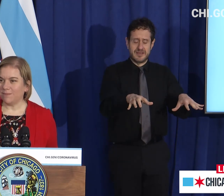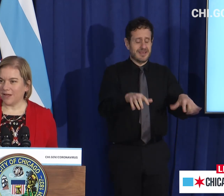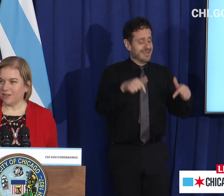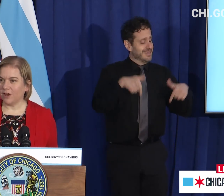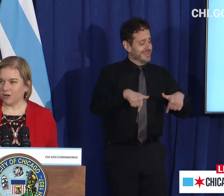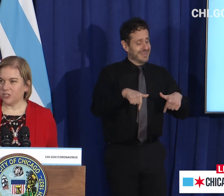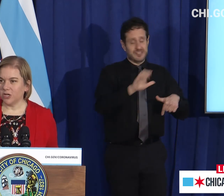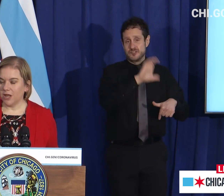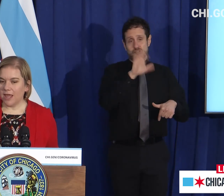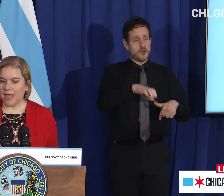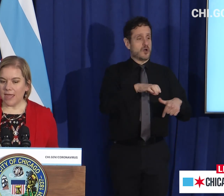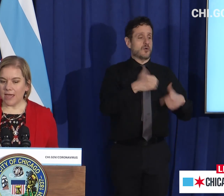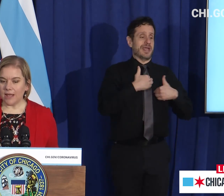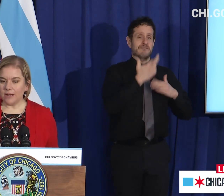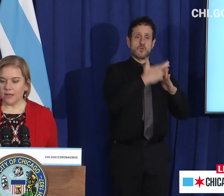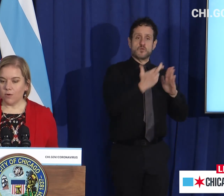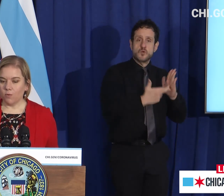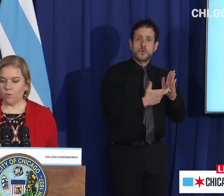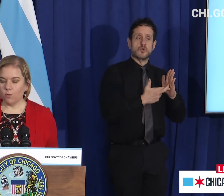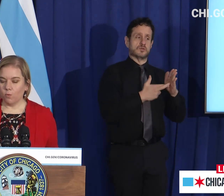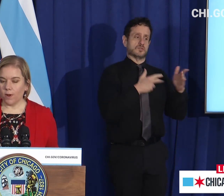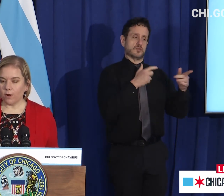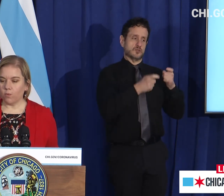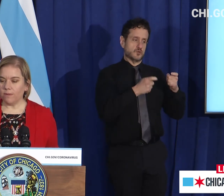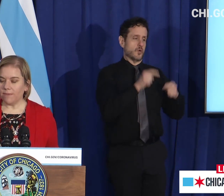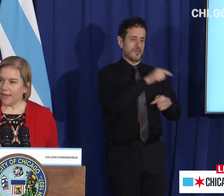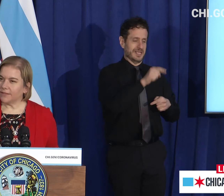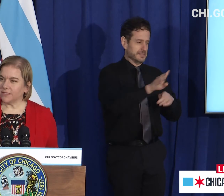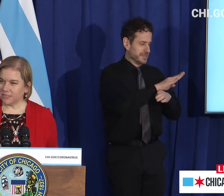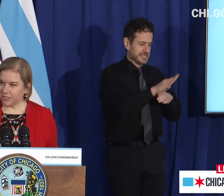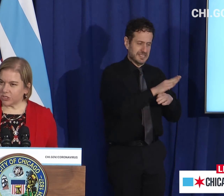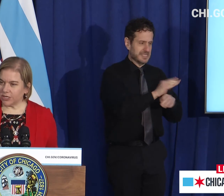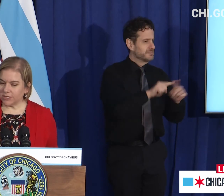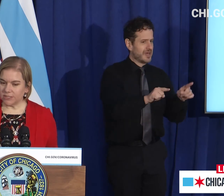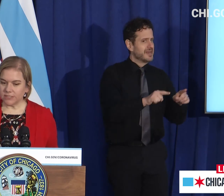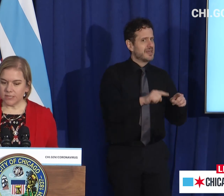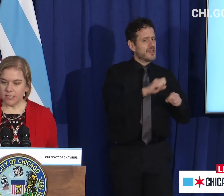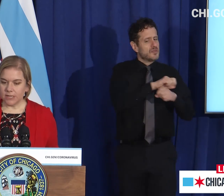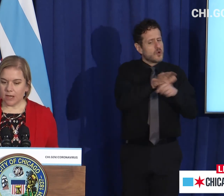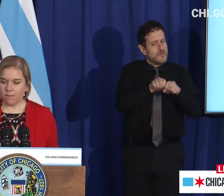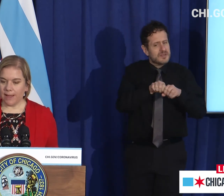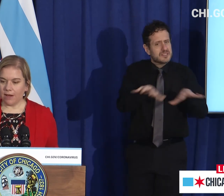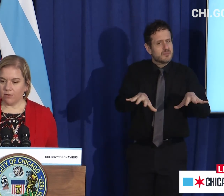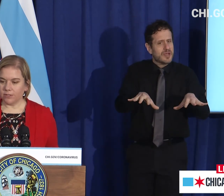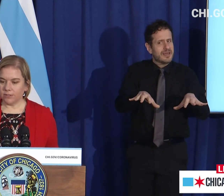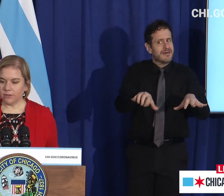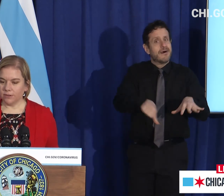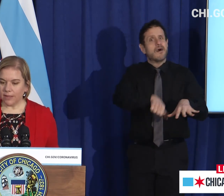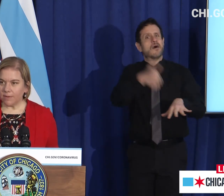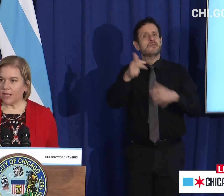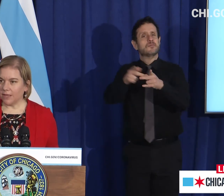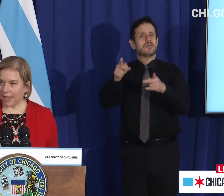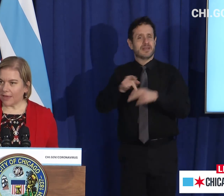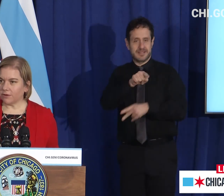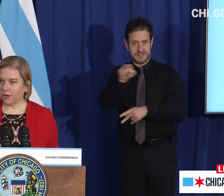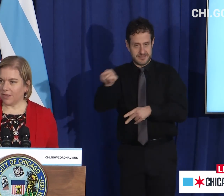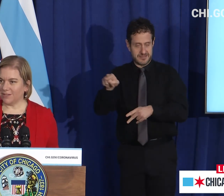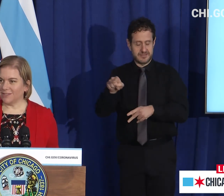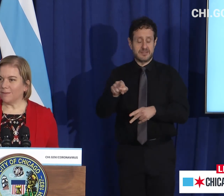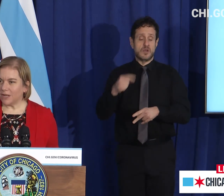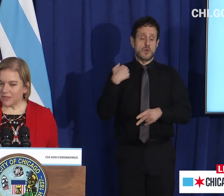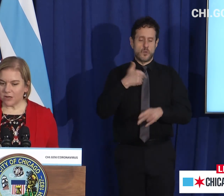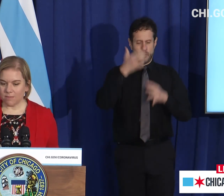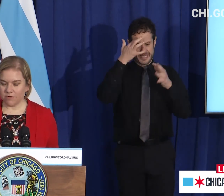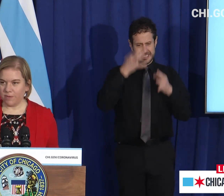city, by and large. And where we make decisions about limiting